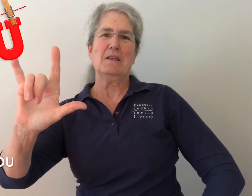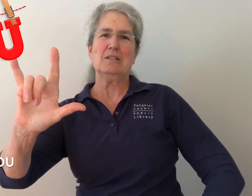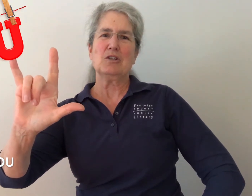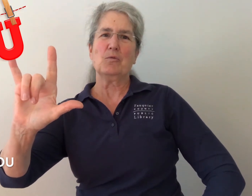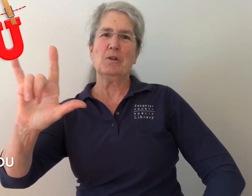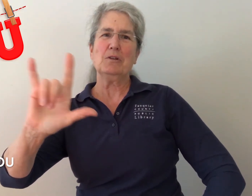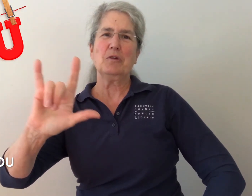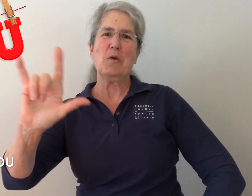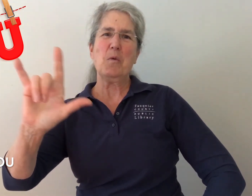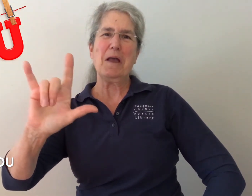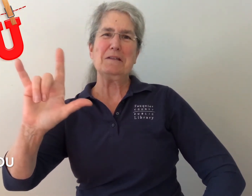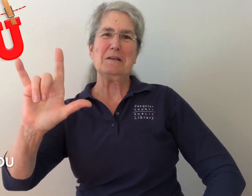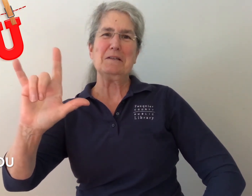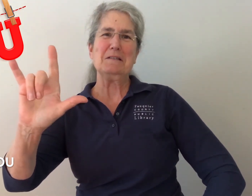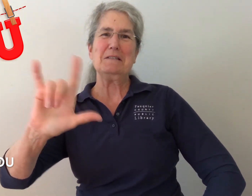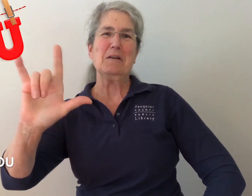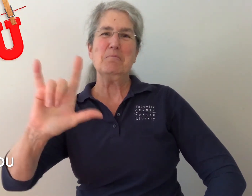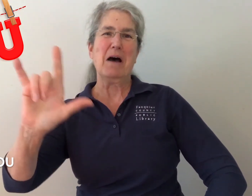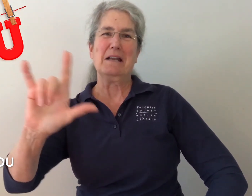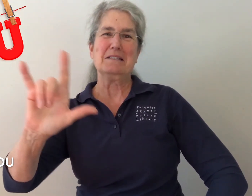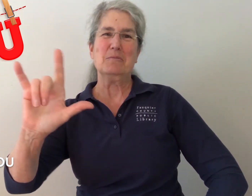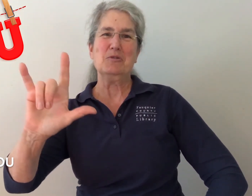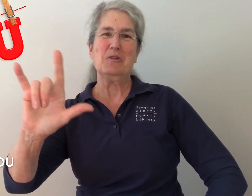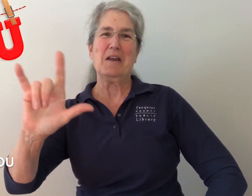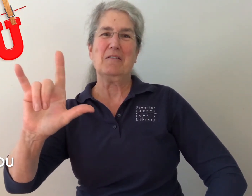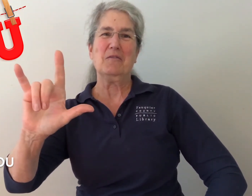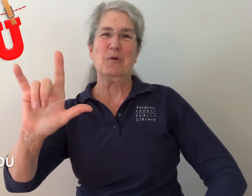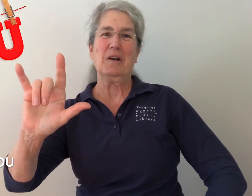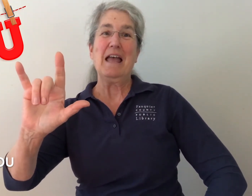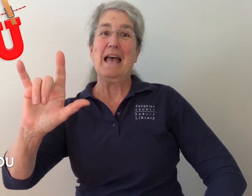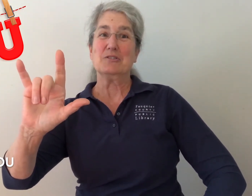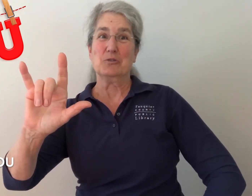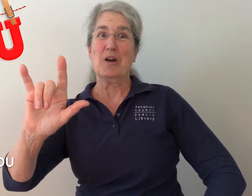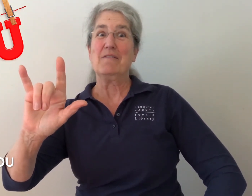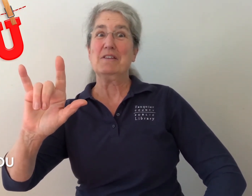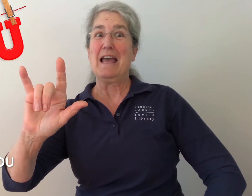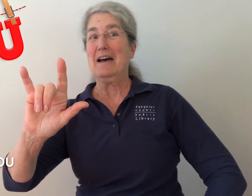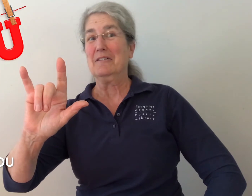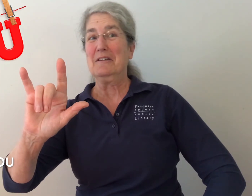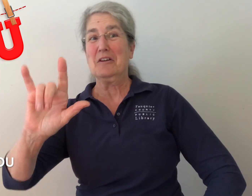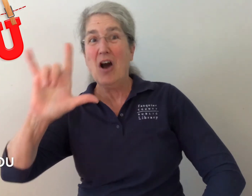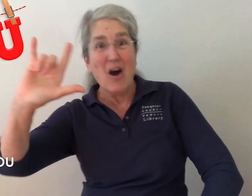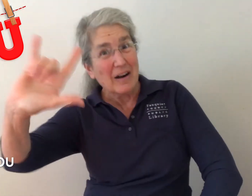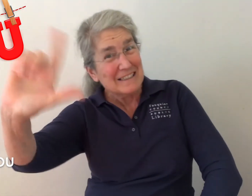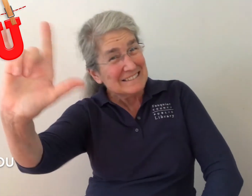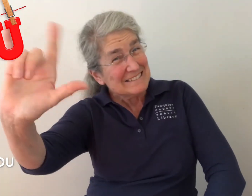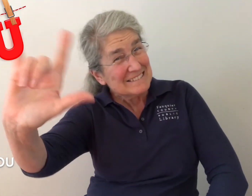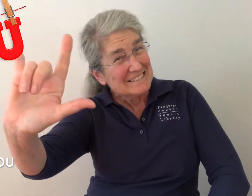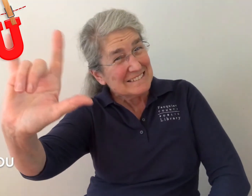is a really great way to say goodbye to someone you care for as they're driving out in the car.